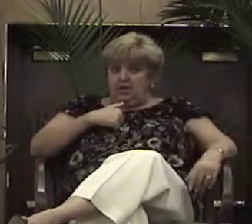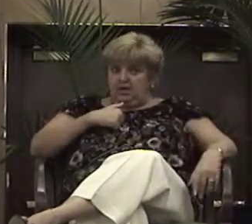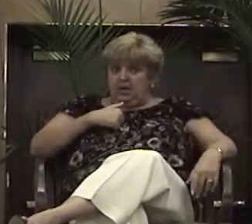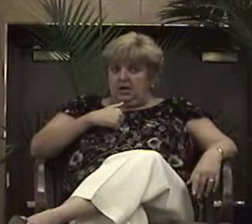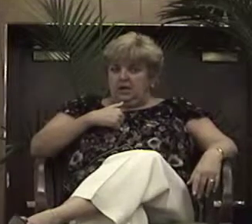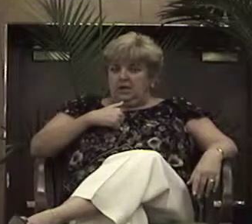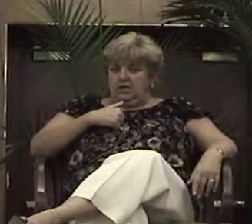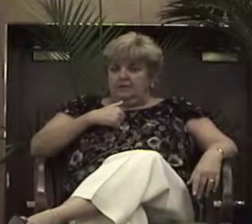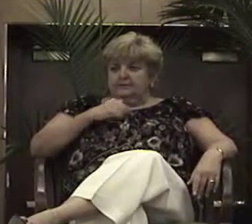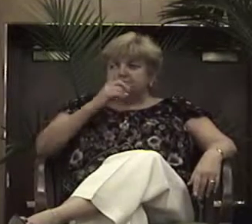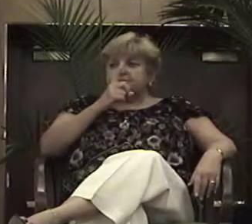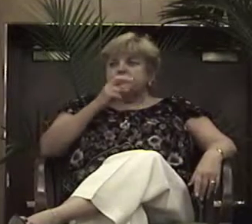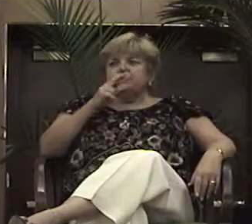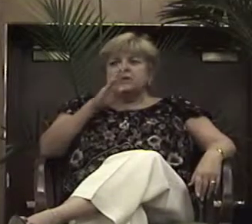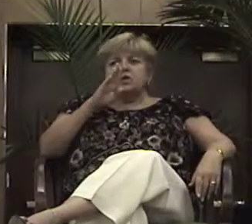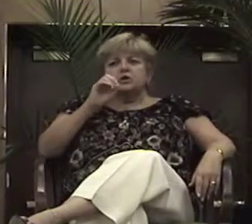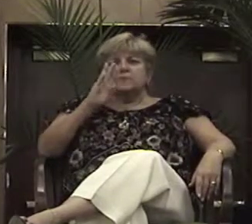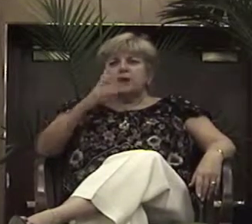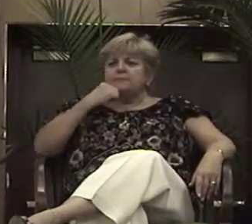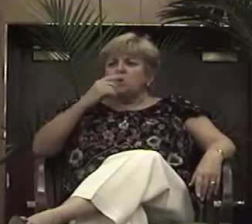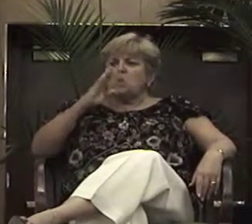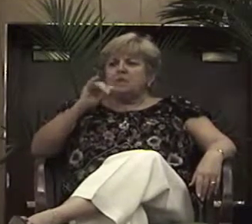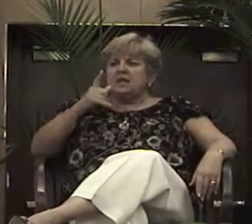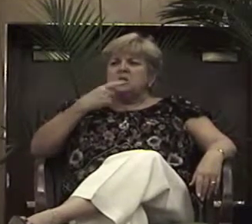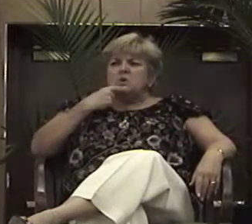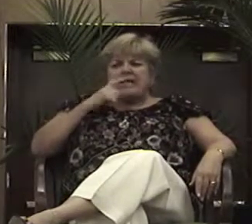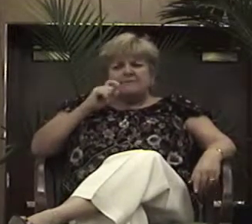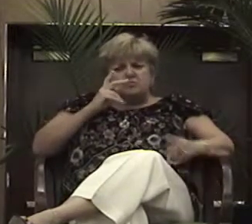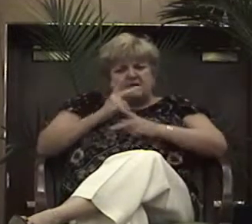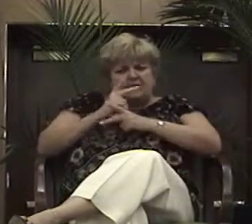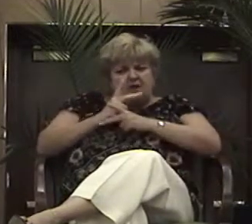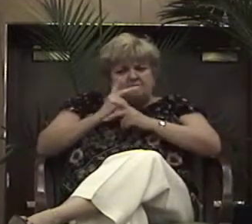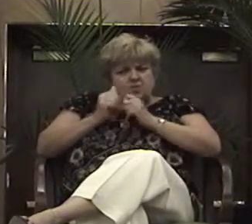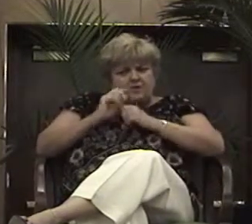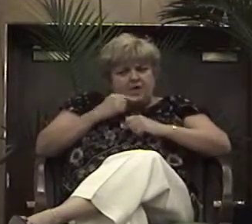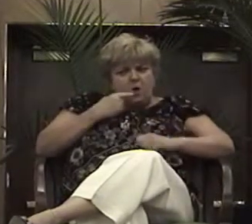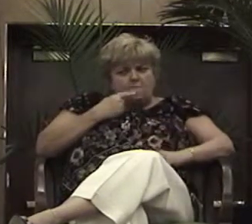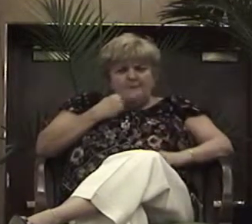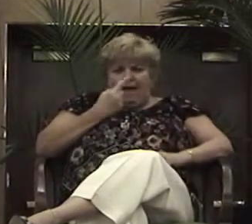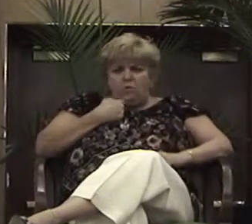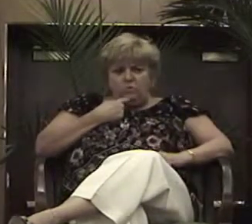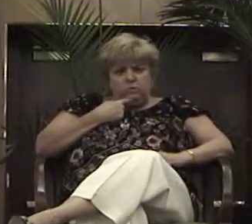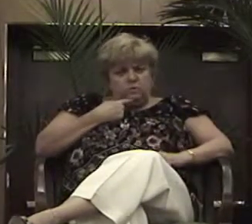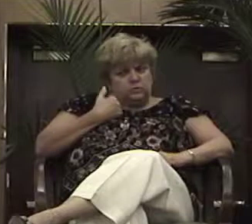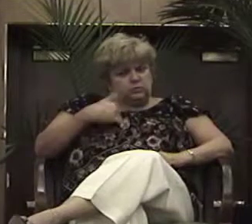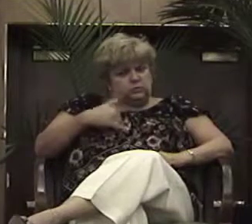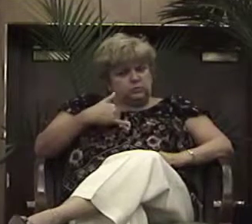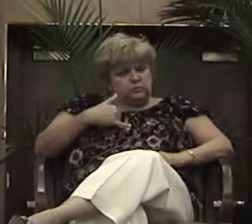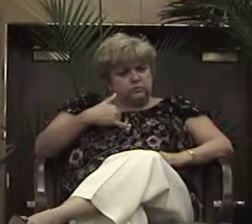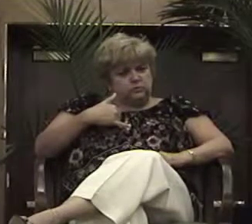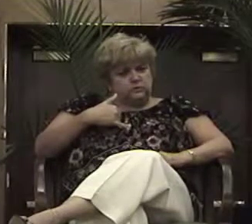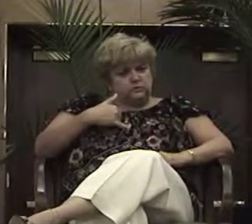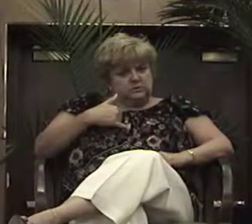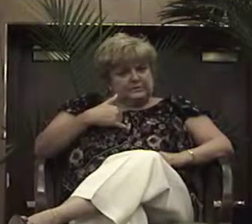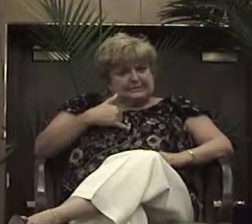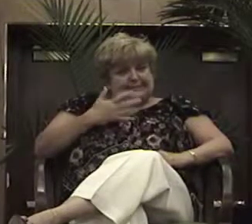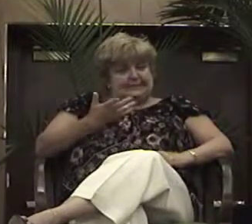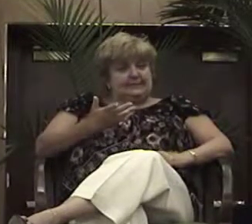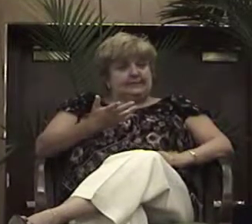Dr. Bob said to Bill, we must watch our errant tongues. It's comforting to know that the tongue located in a damp area has